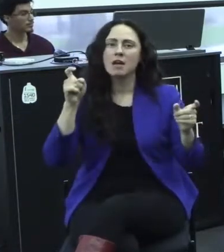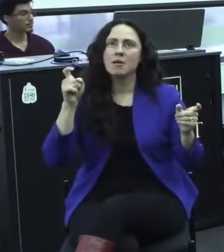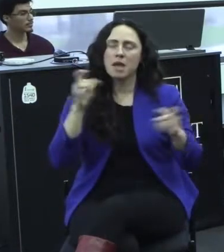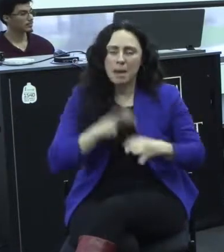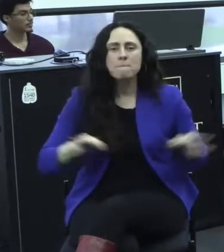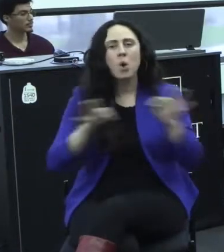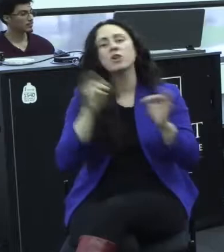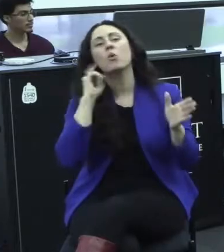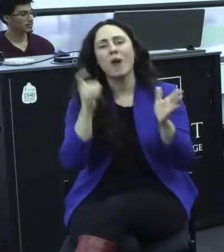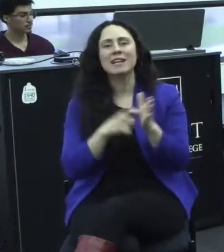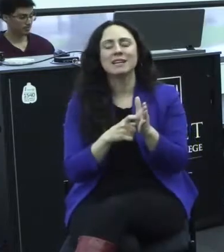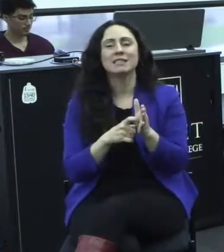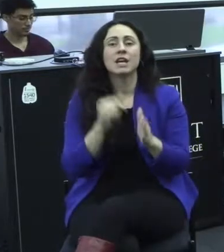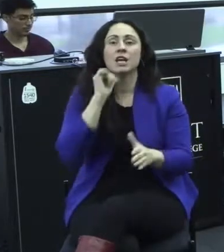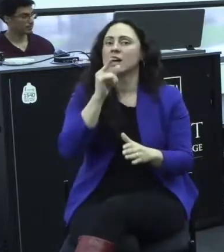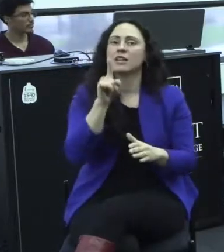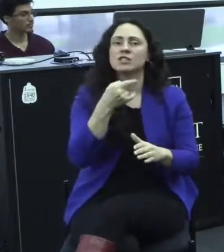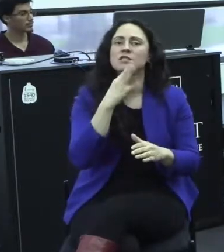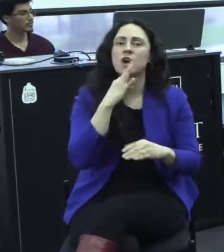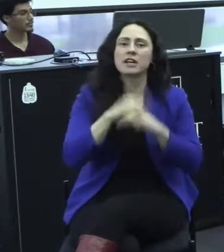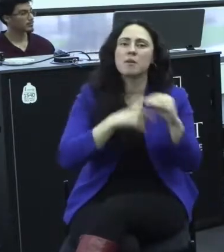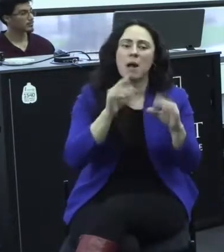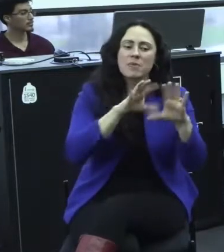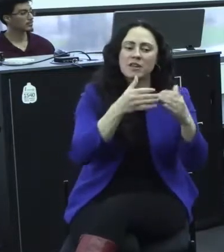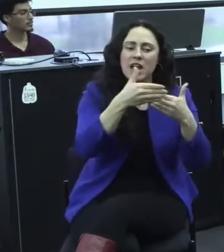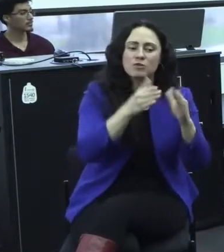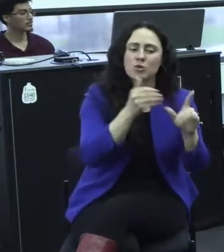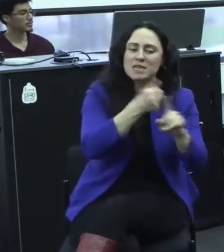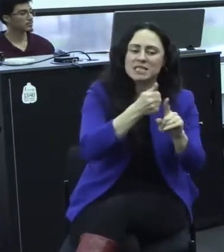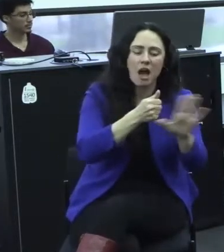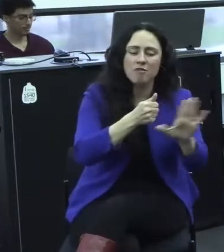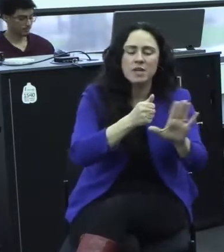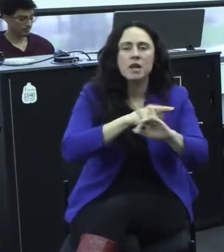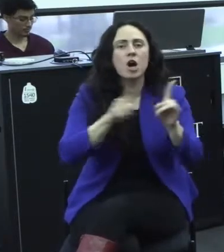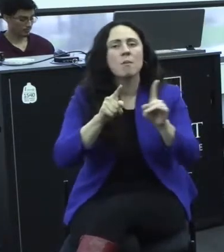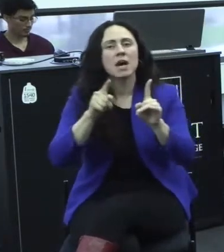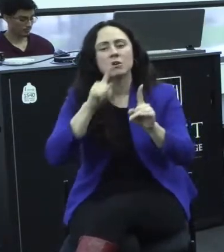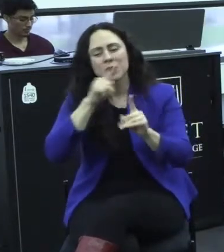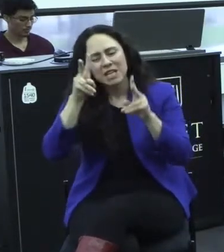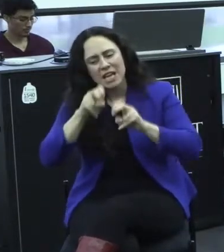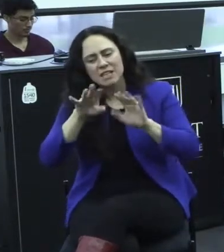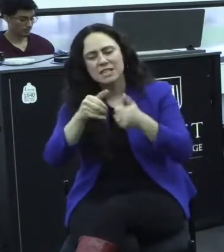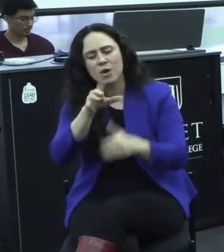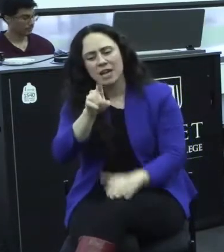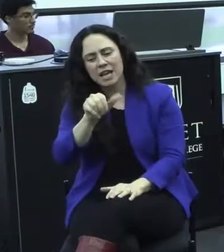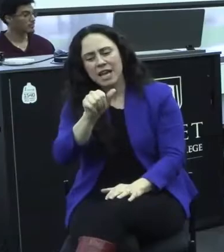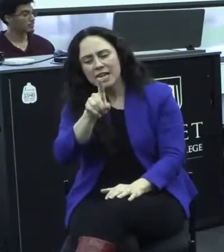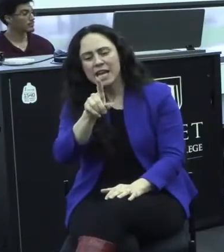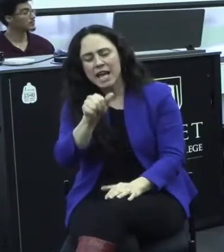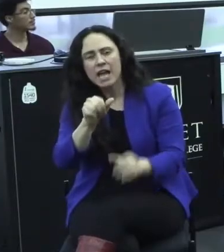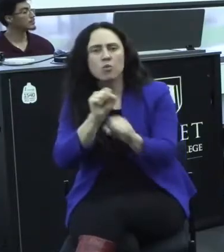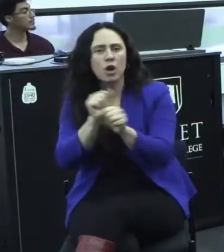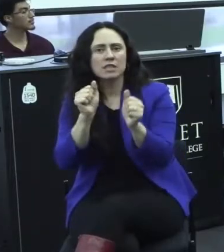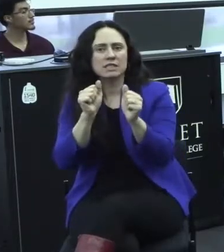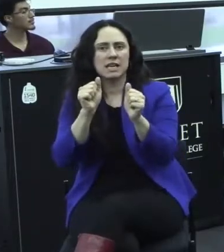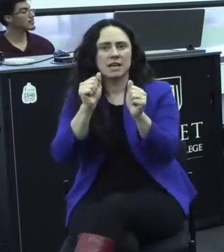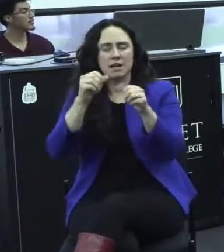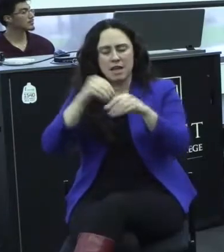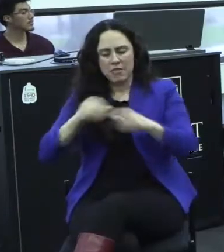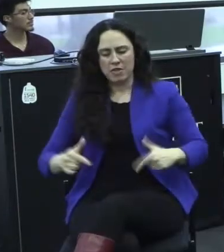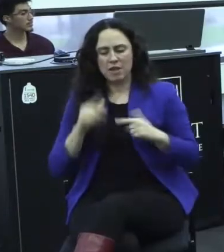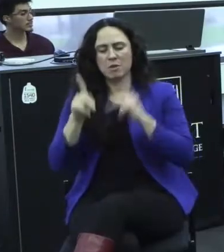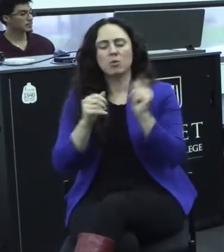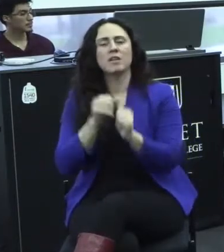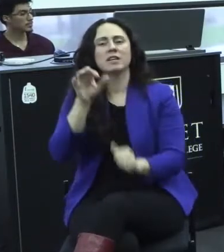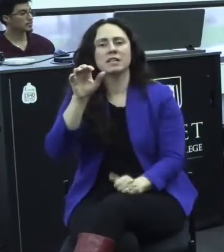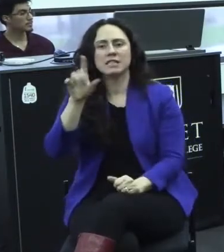about beyond just the classroom, and we're looking at how ADA functions in the lives of individuals with disabilities under ADA. I